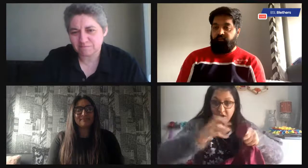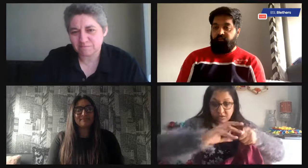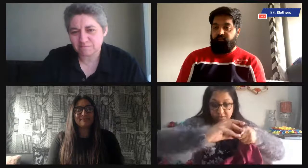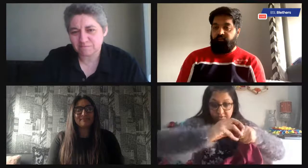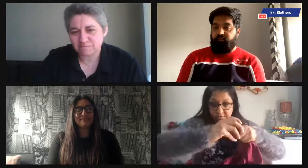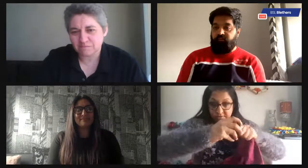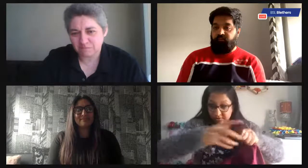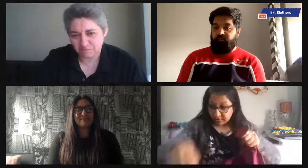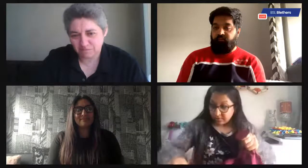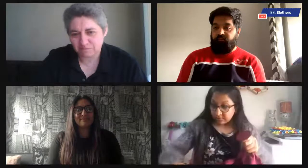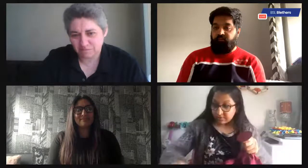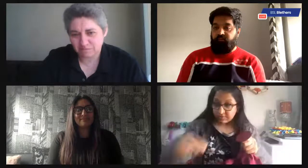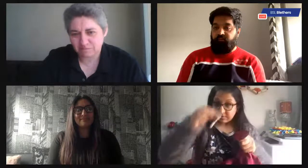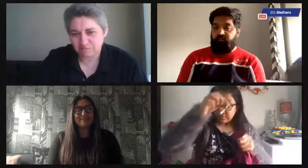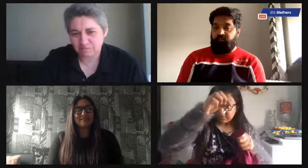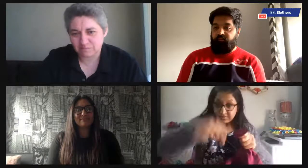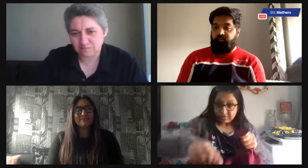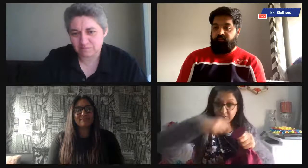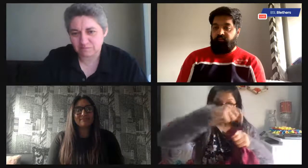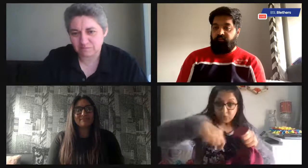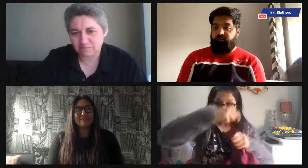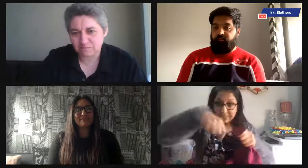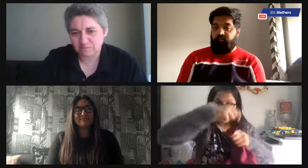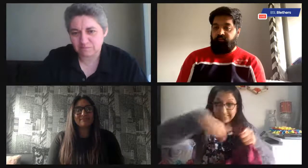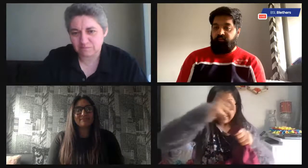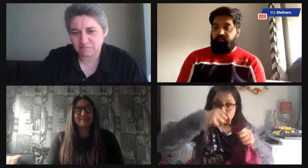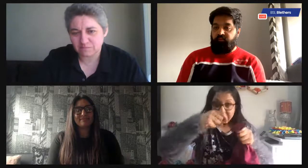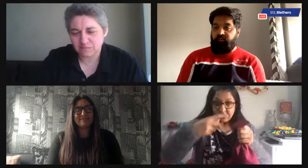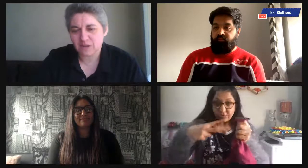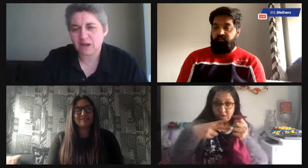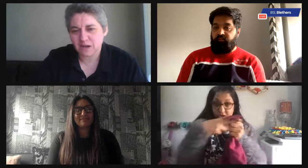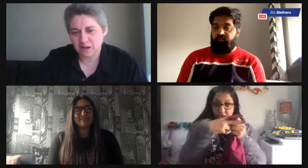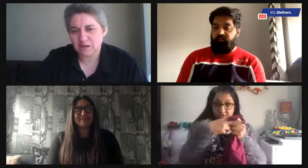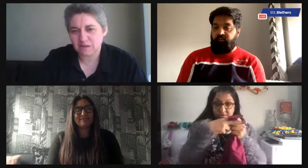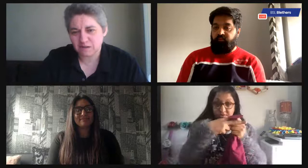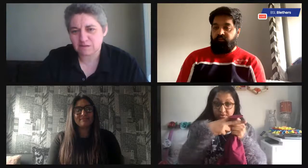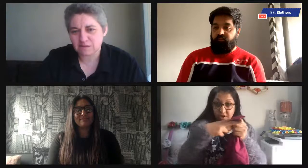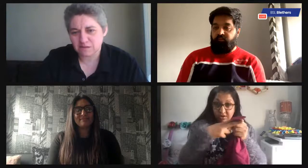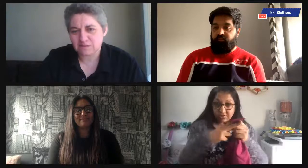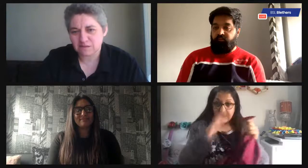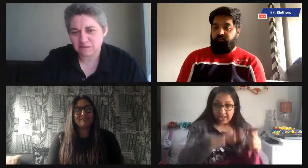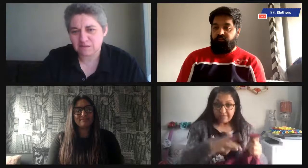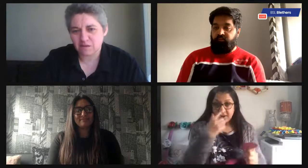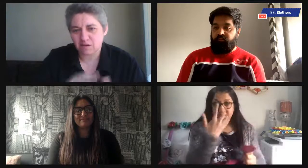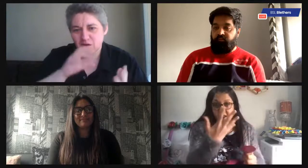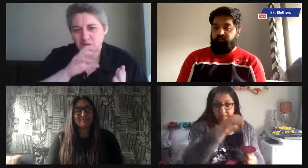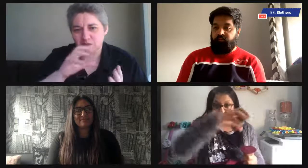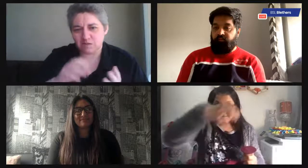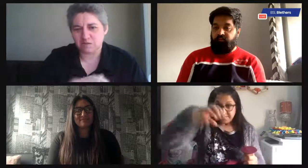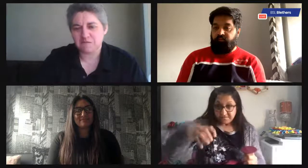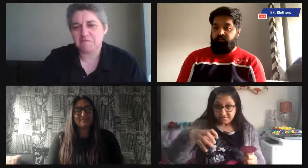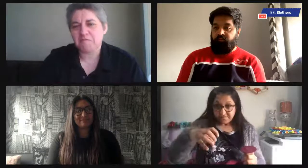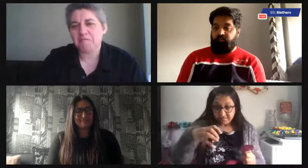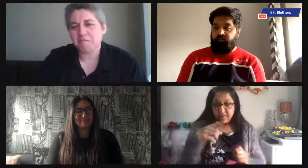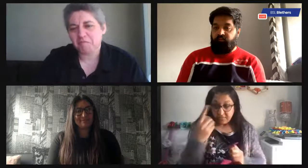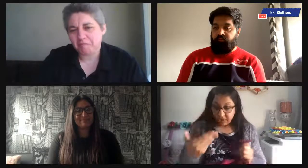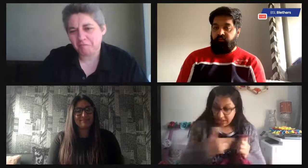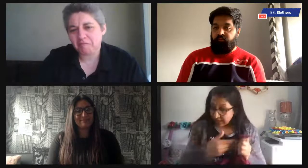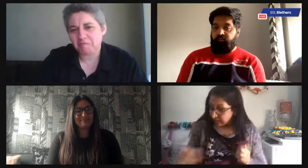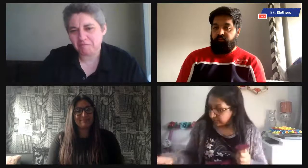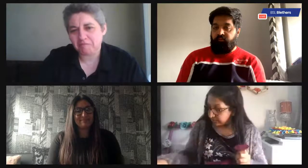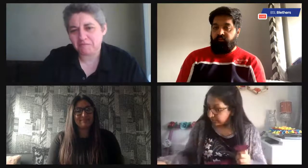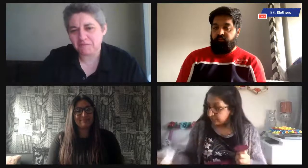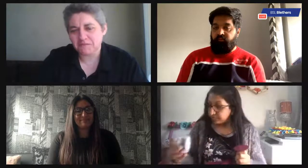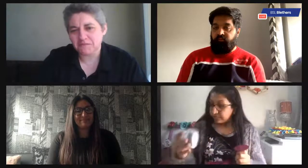taut. You can feel it getting really taut. Put an elastic band around it, cut it,